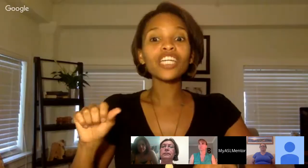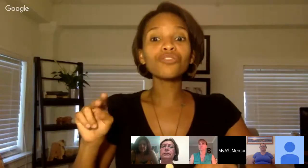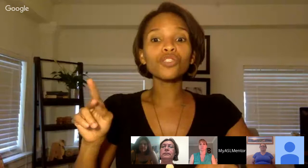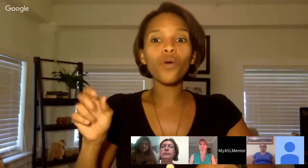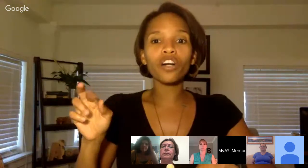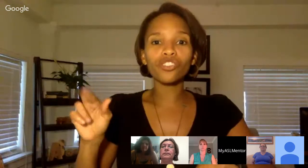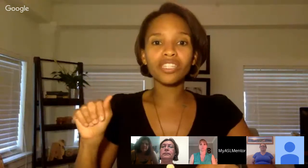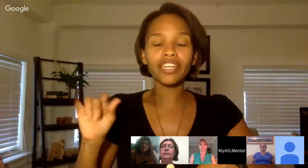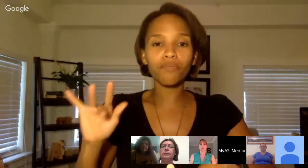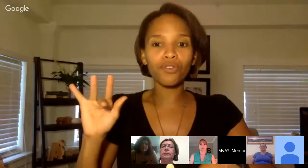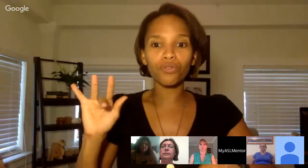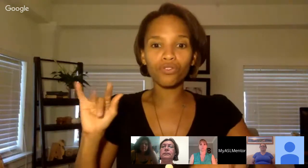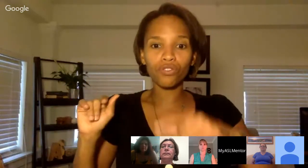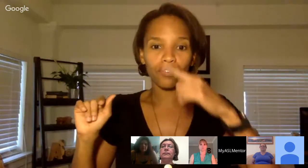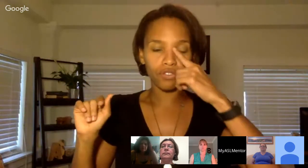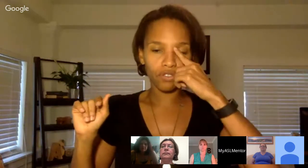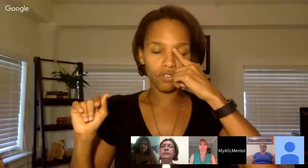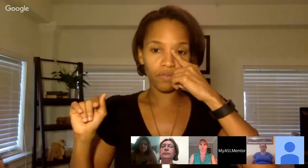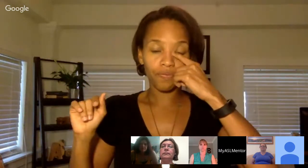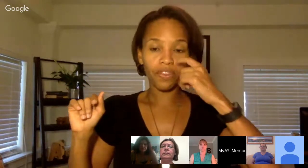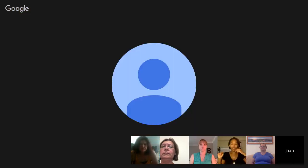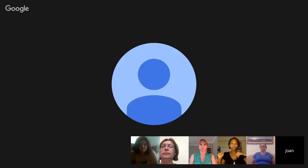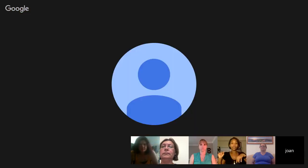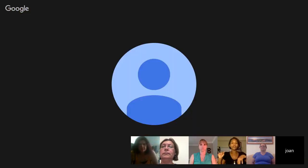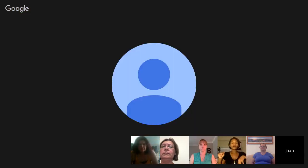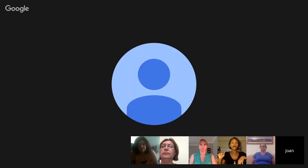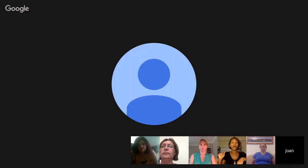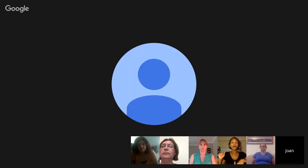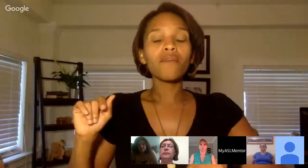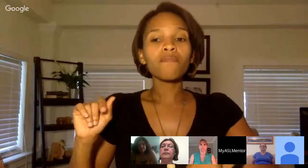And Sandra as well, just click mute.